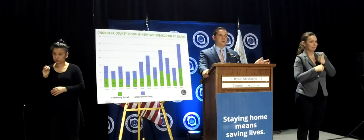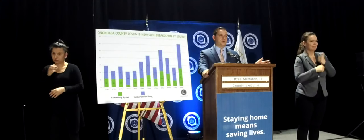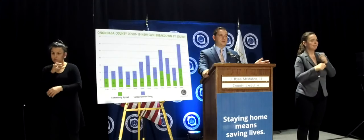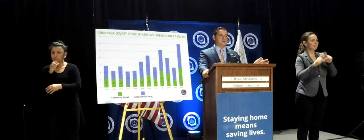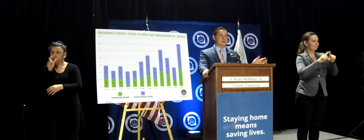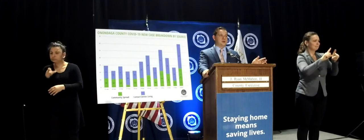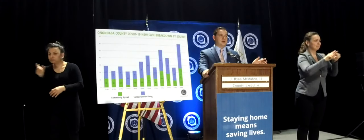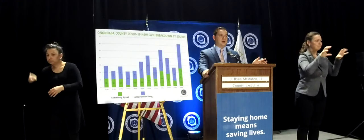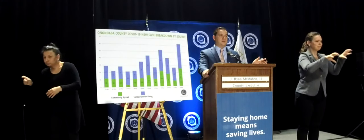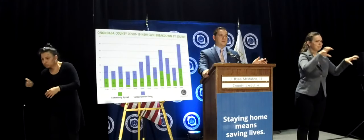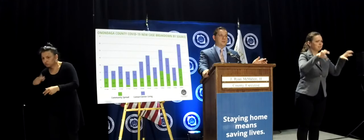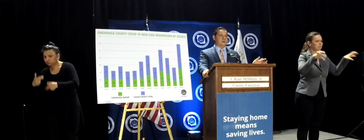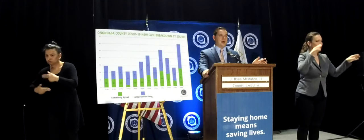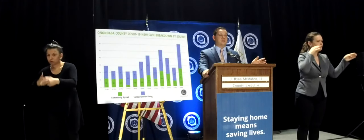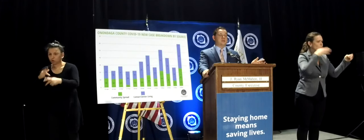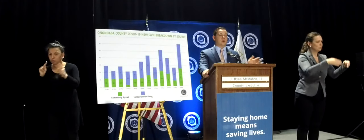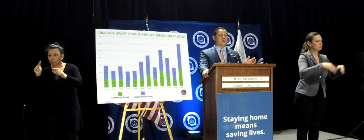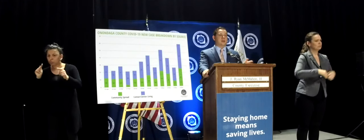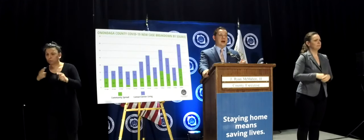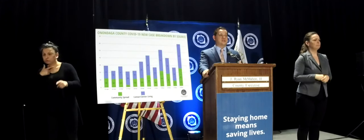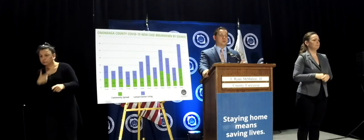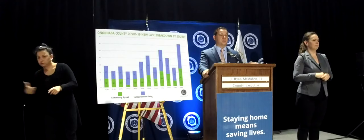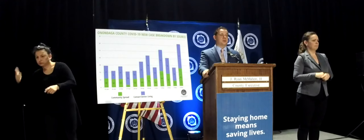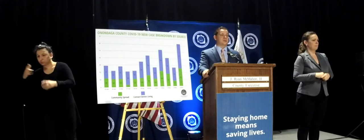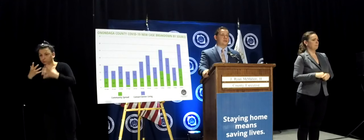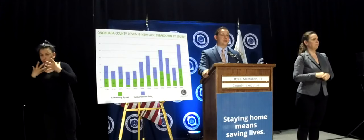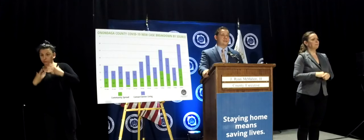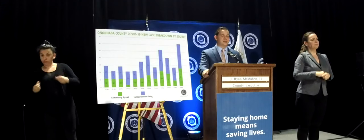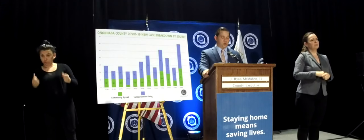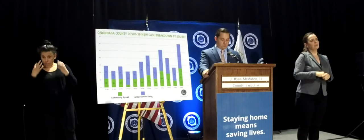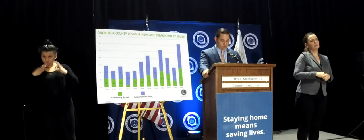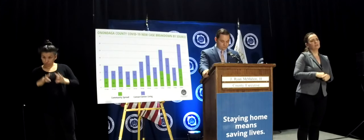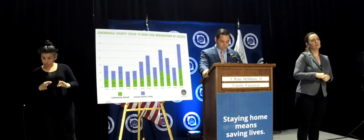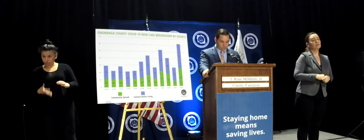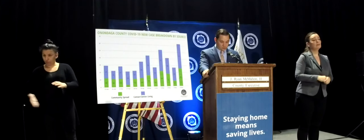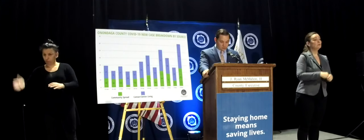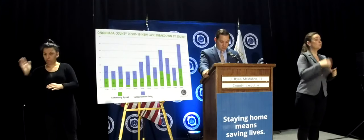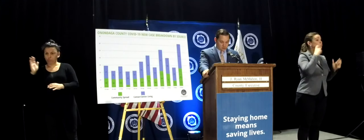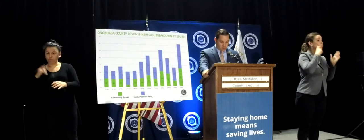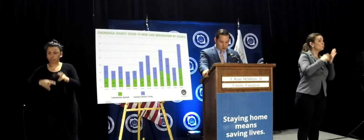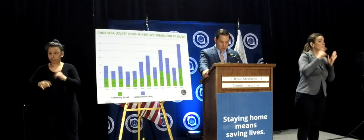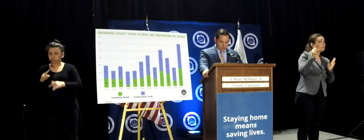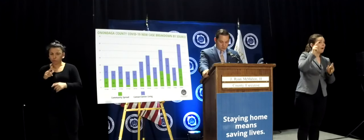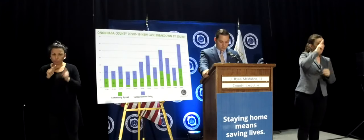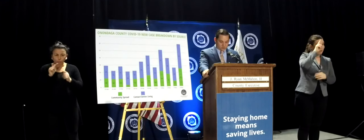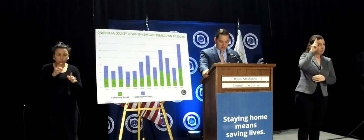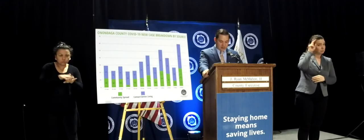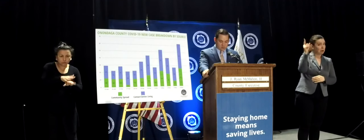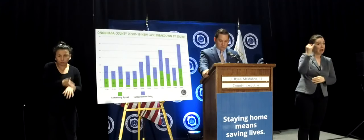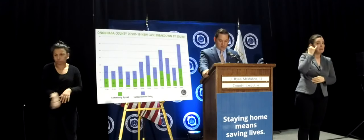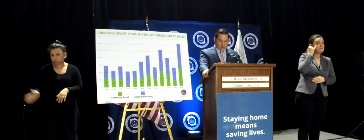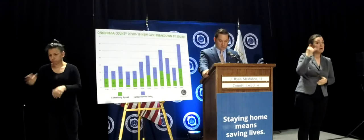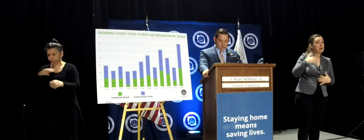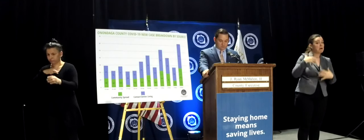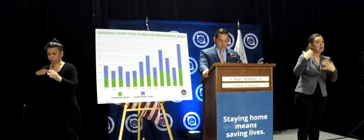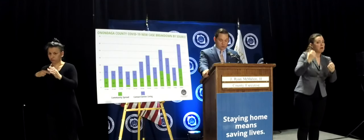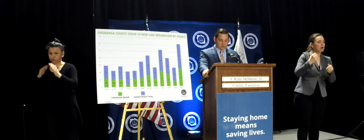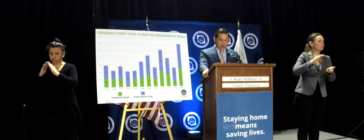vulnerable communities having to go into the hospital because they're getting sicker. To date,